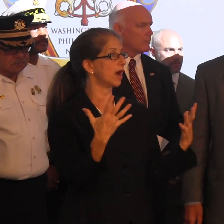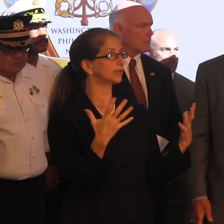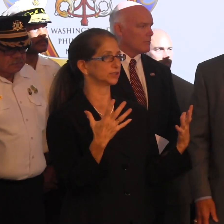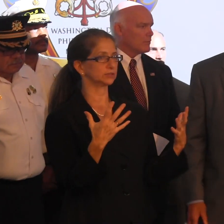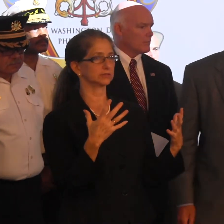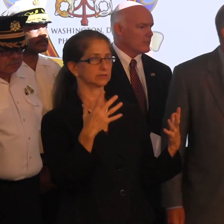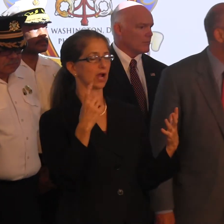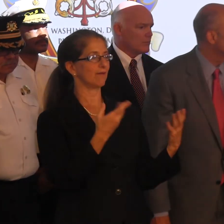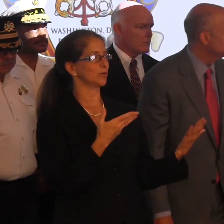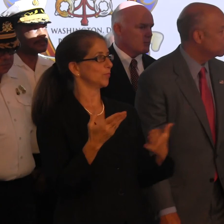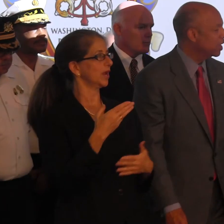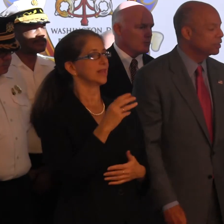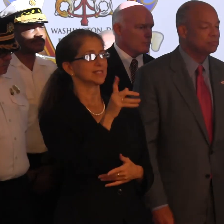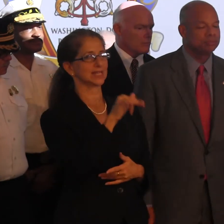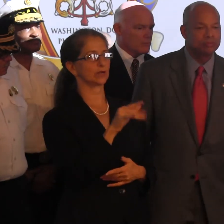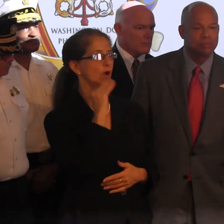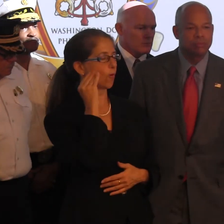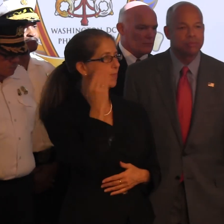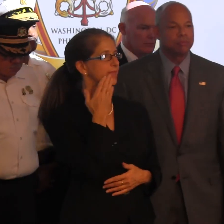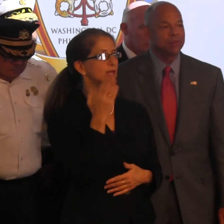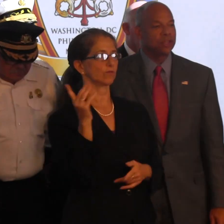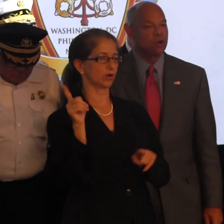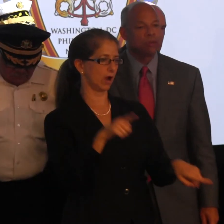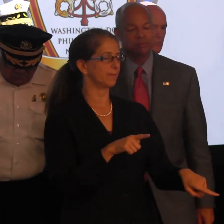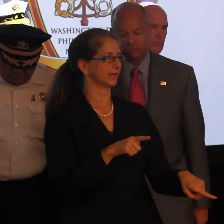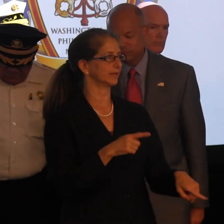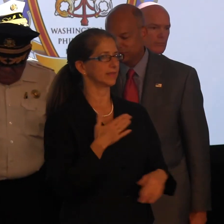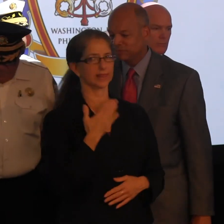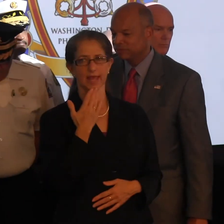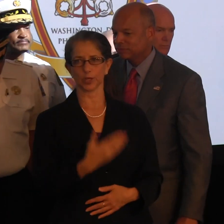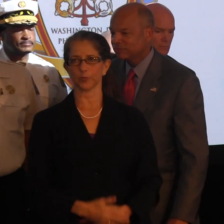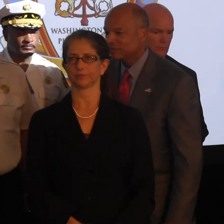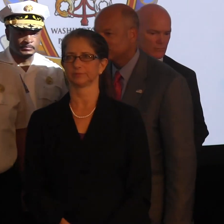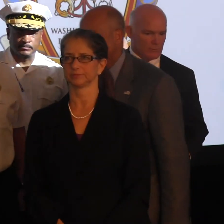I've got to get the Secretary back home. Thank you again for being here. Appreciate it. Thank you all.